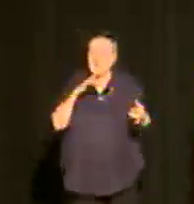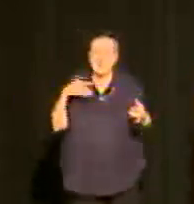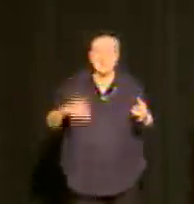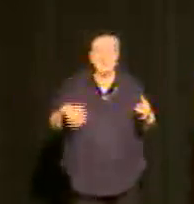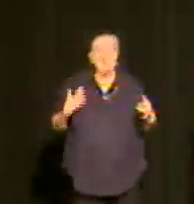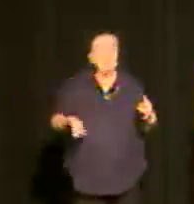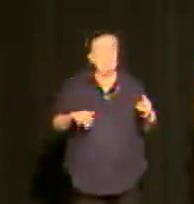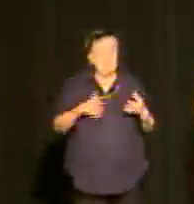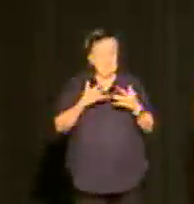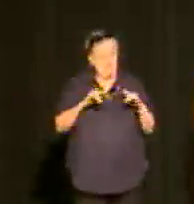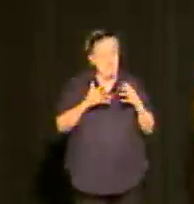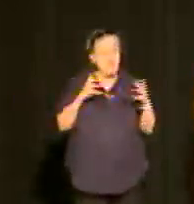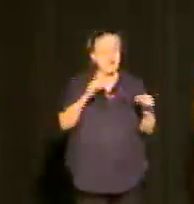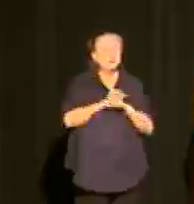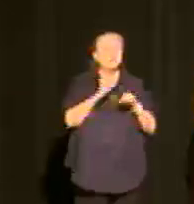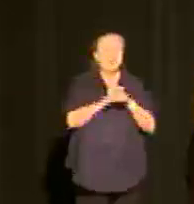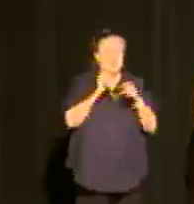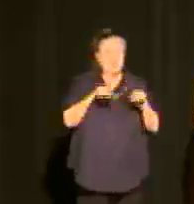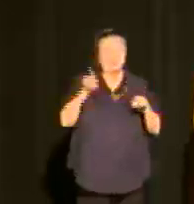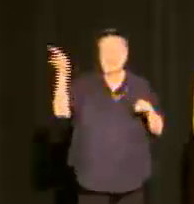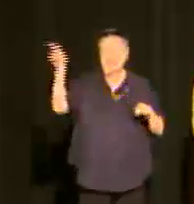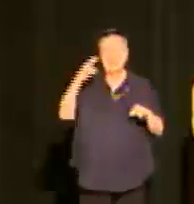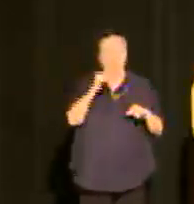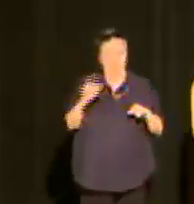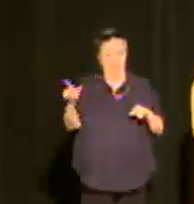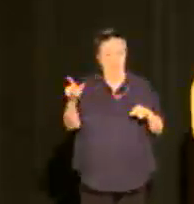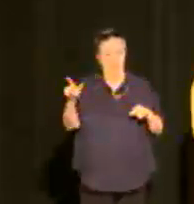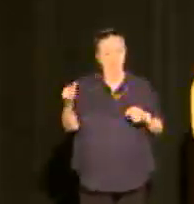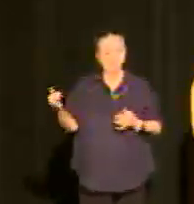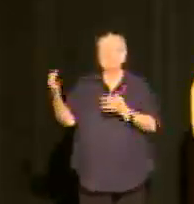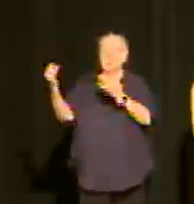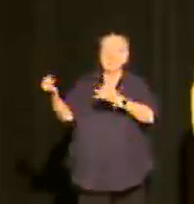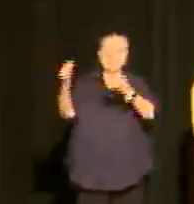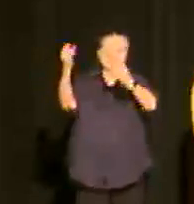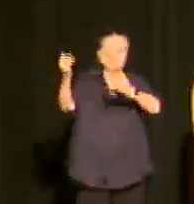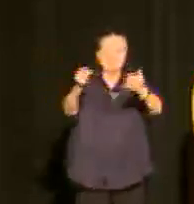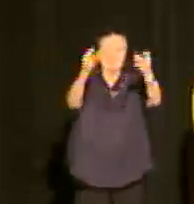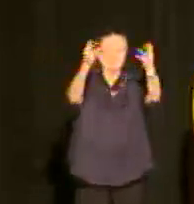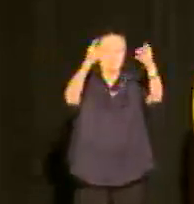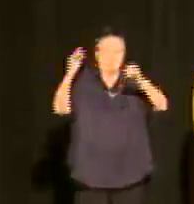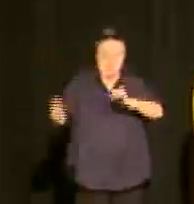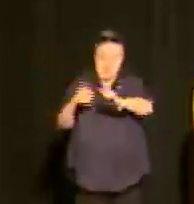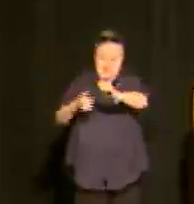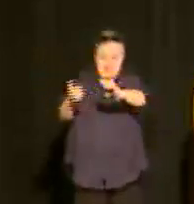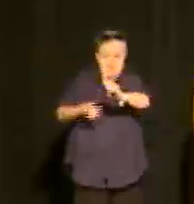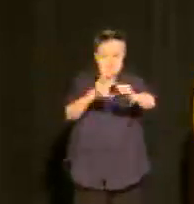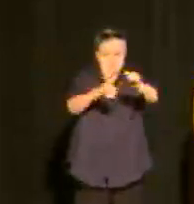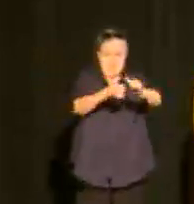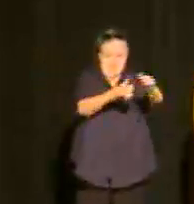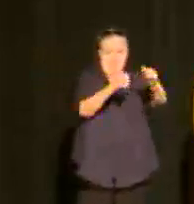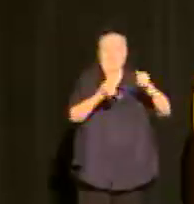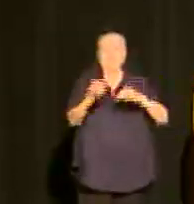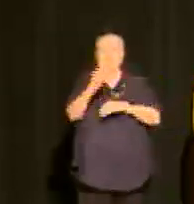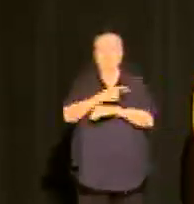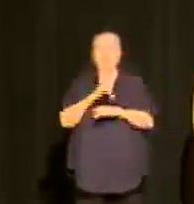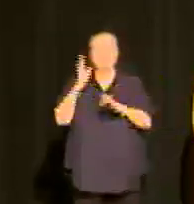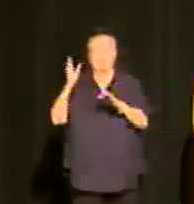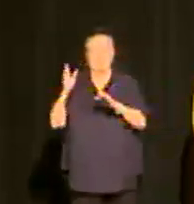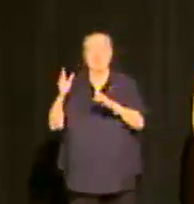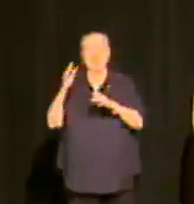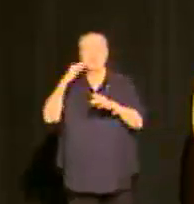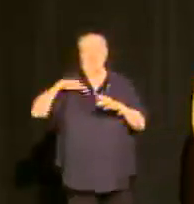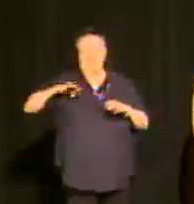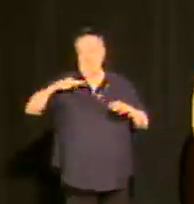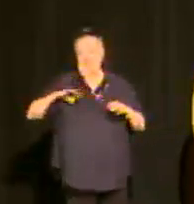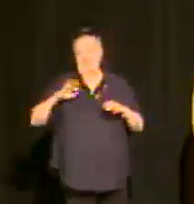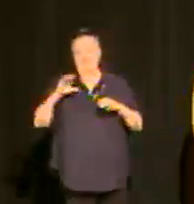there's still a lot of work to be done on this hill. There's still smokes all over the place. We'll be chasing smokes for at least a couple of days. The benefit is